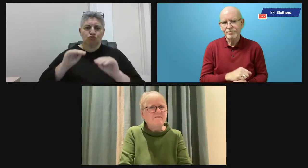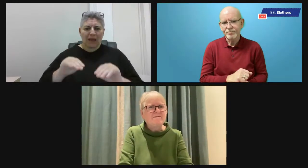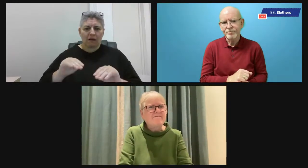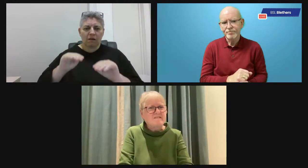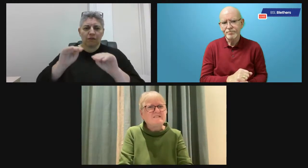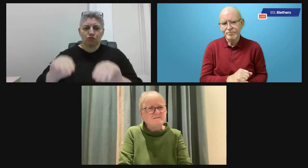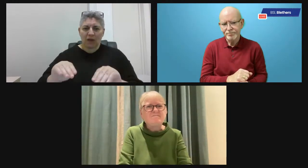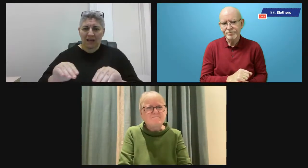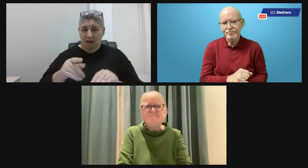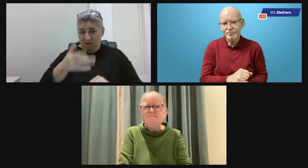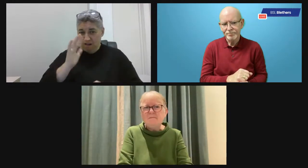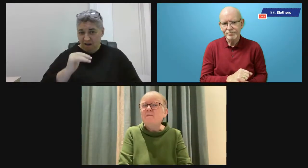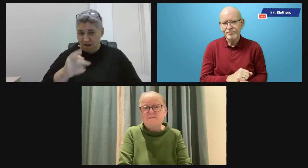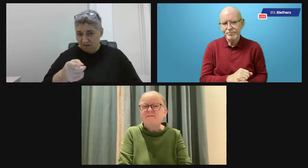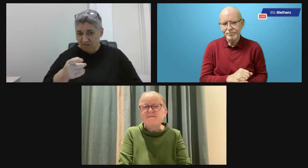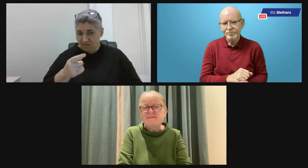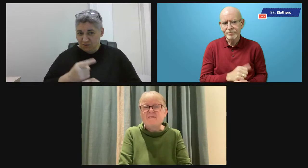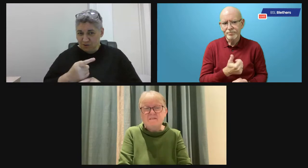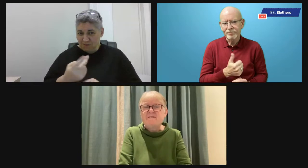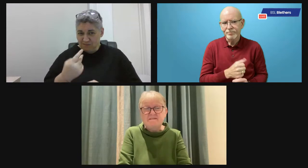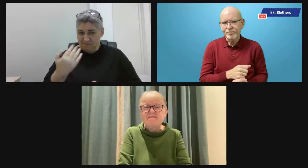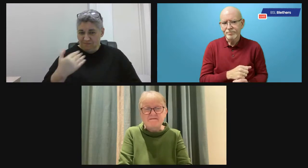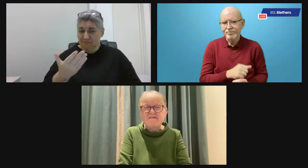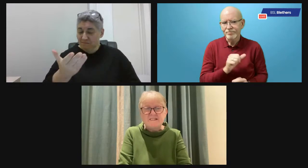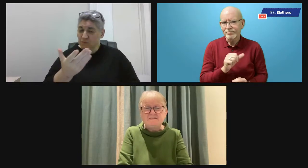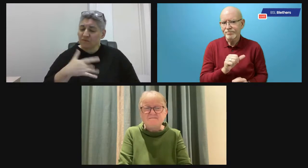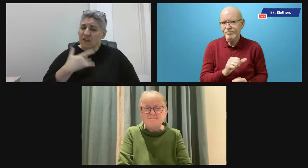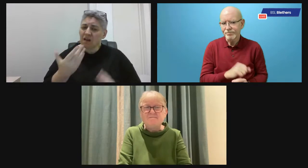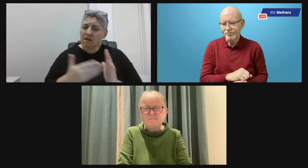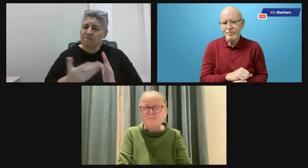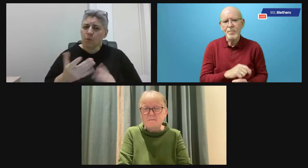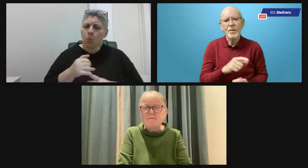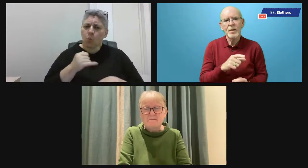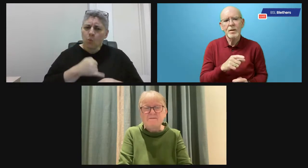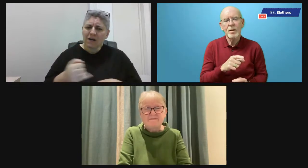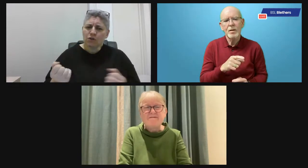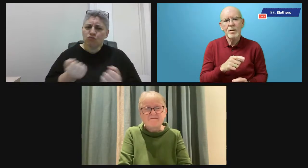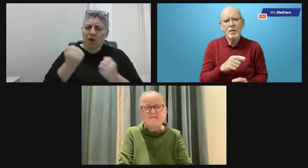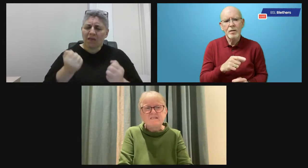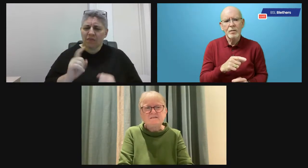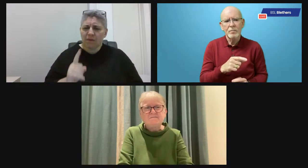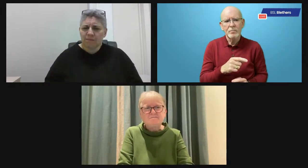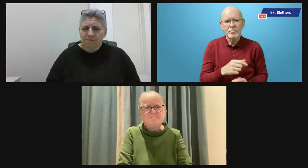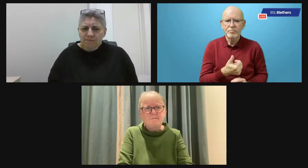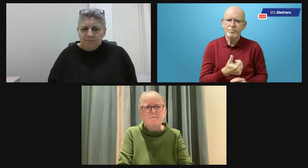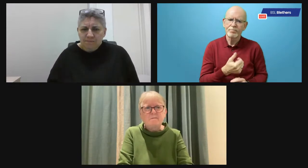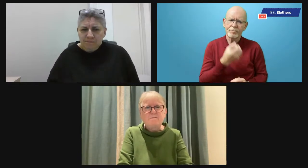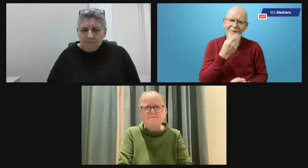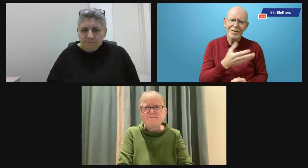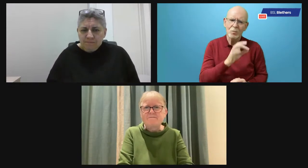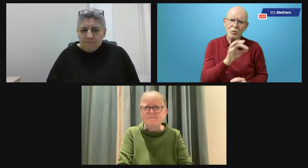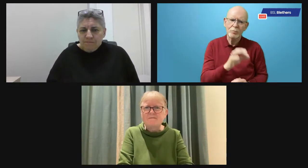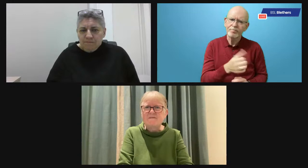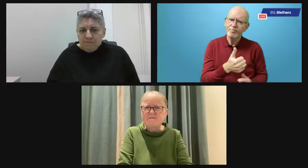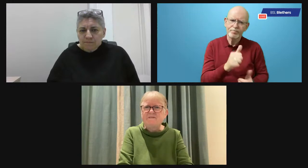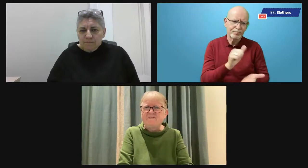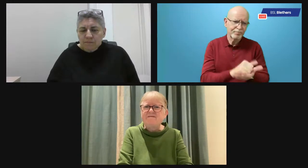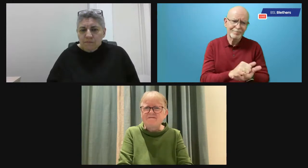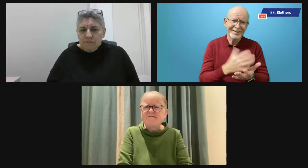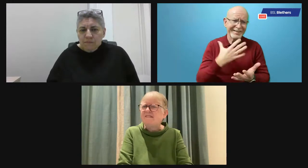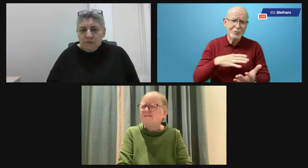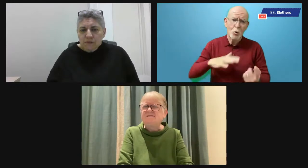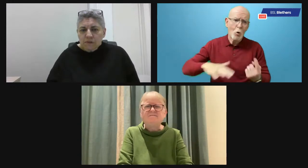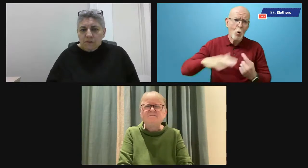them. So it's really important, training the Yes. trainers. Yeah. Yeah, absolutely. Couldn't agree. Clark, what do you think the strengths